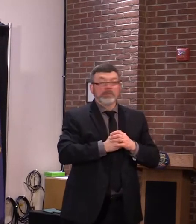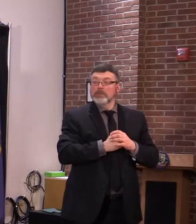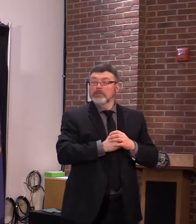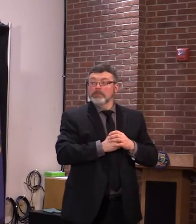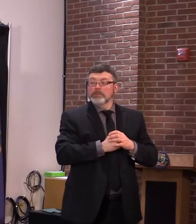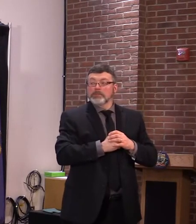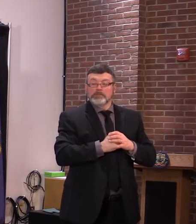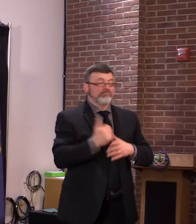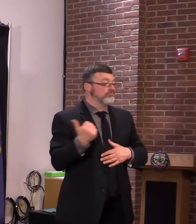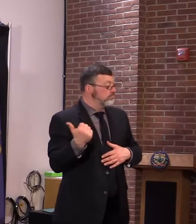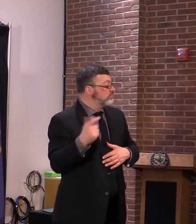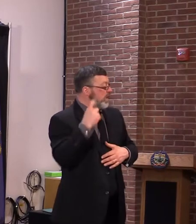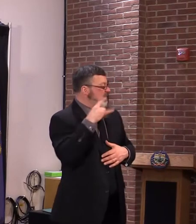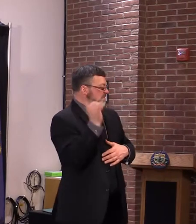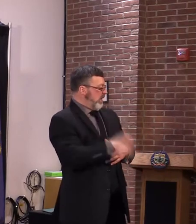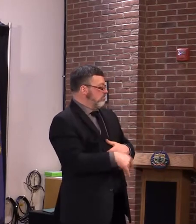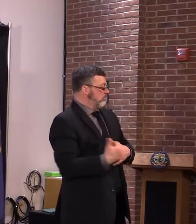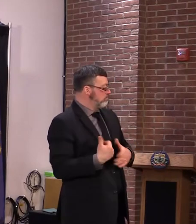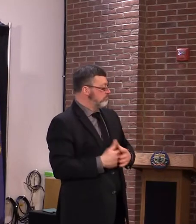Jolie.